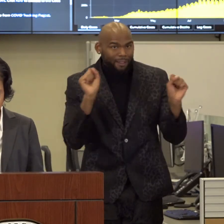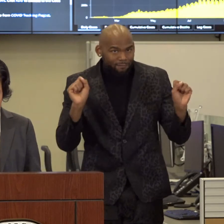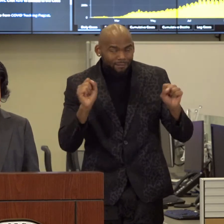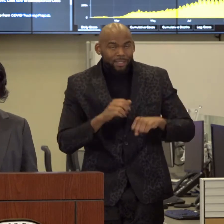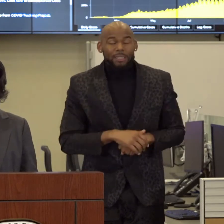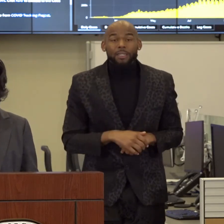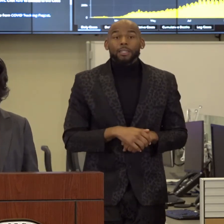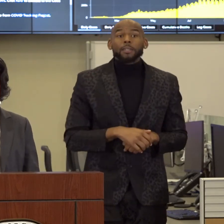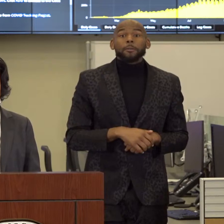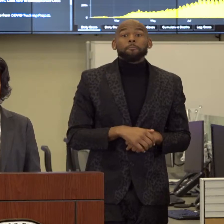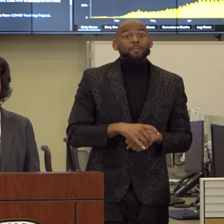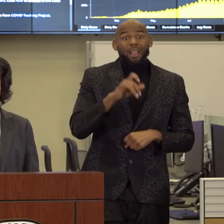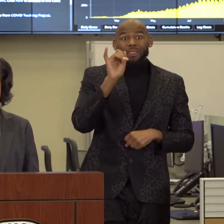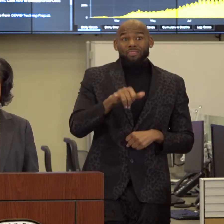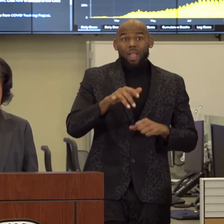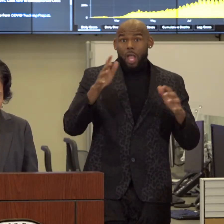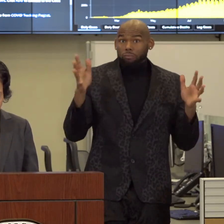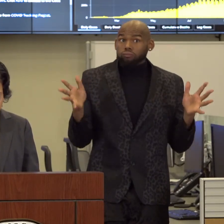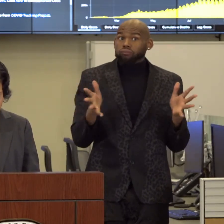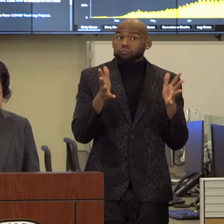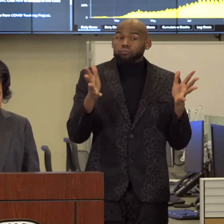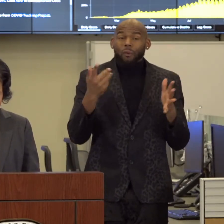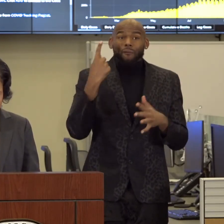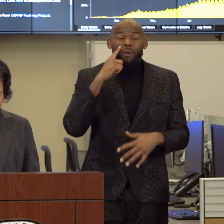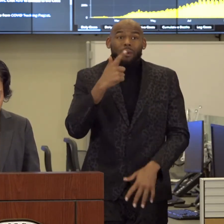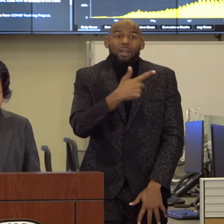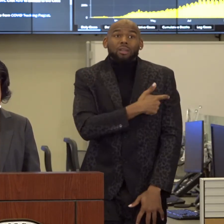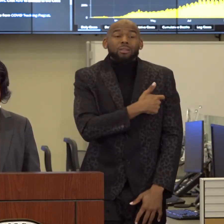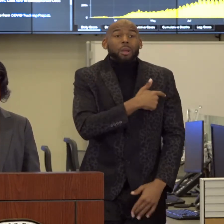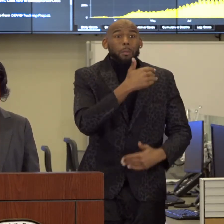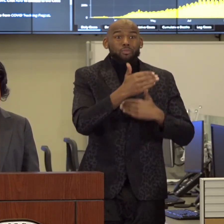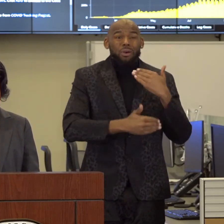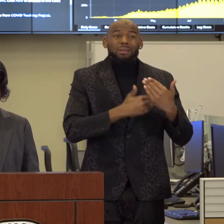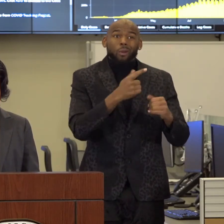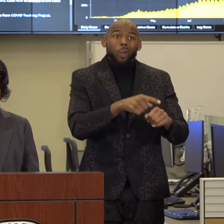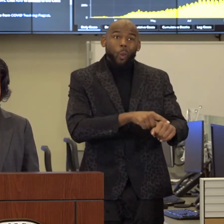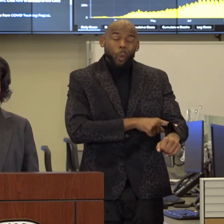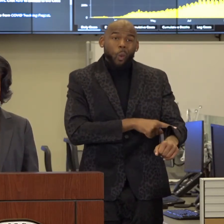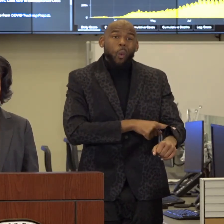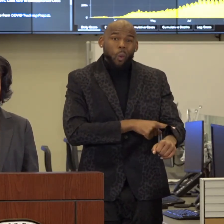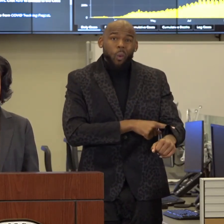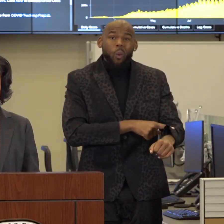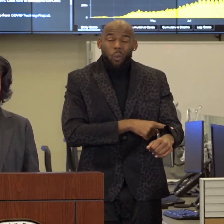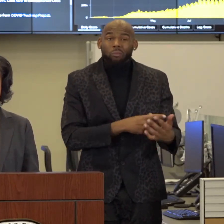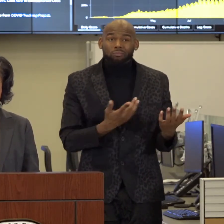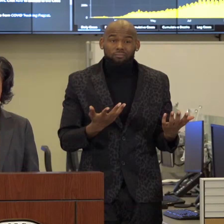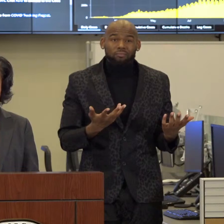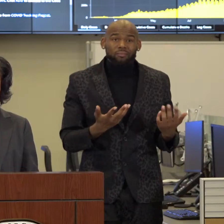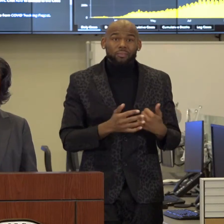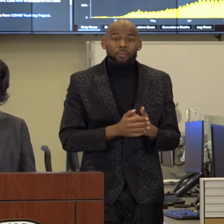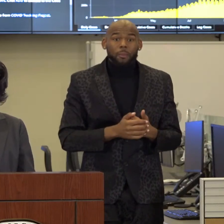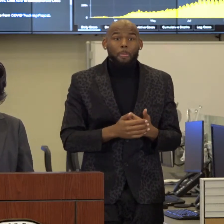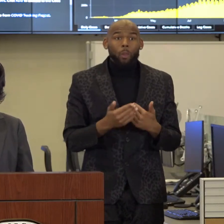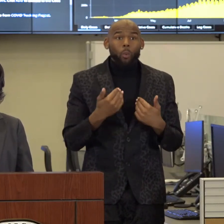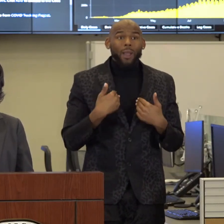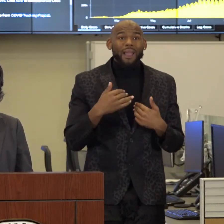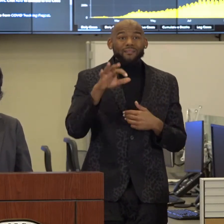that our vaccination push will be a long process. The reality of the situation is this. We